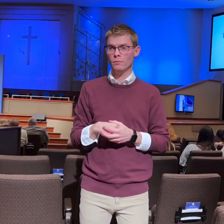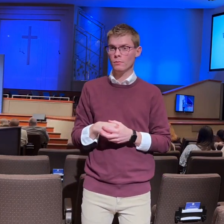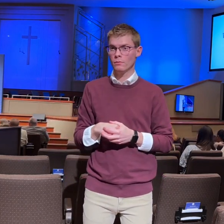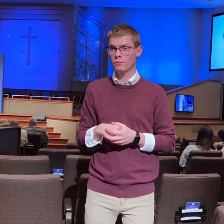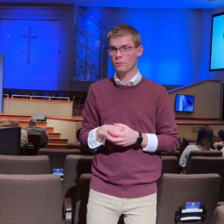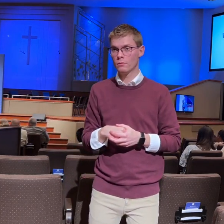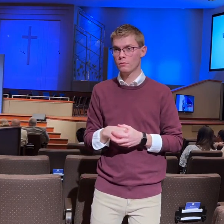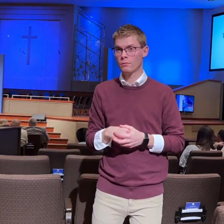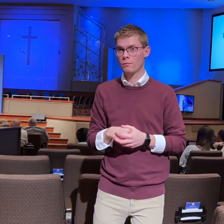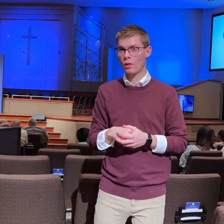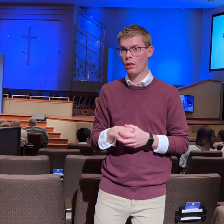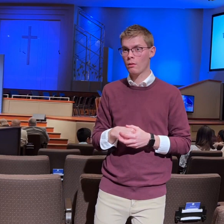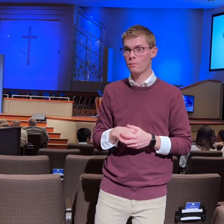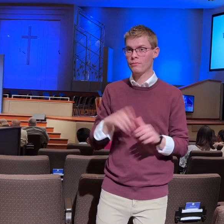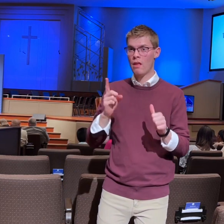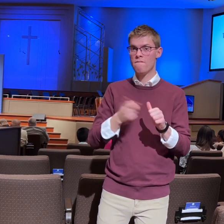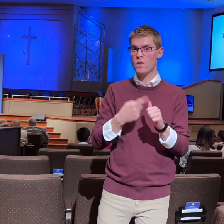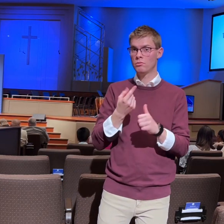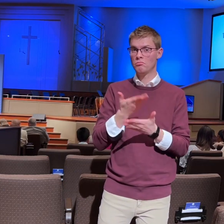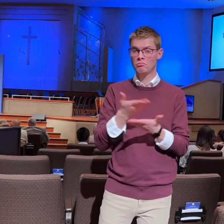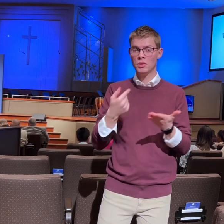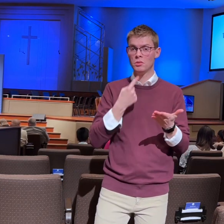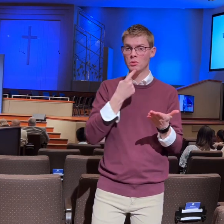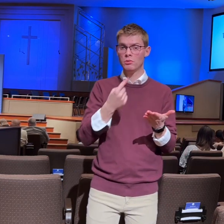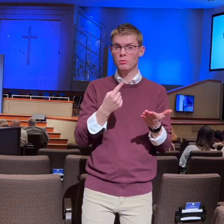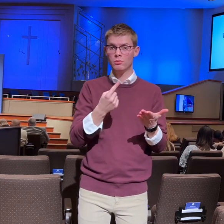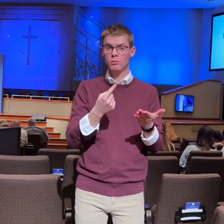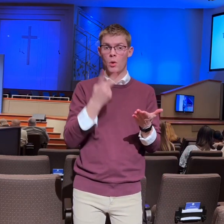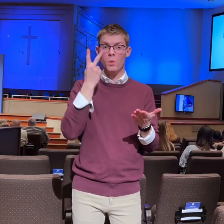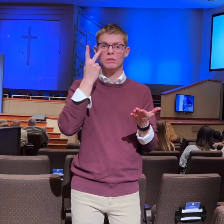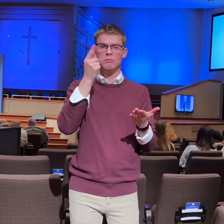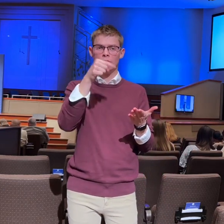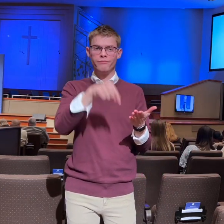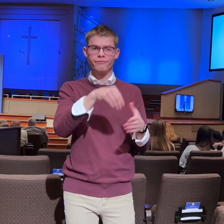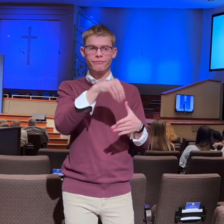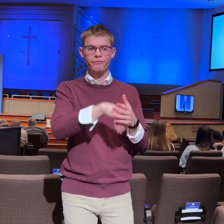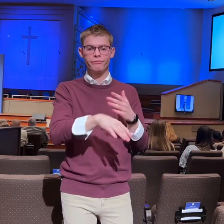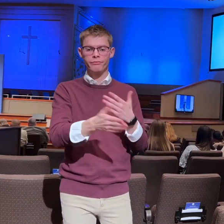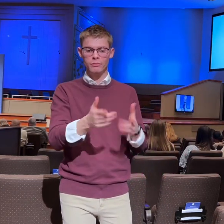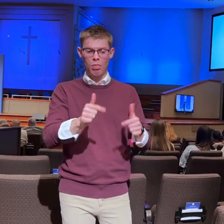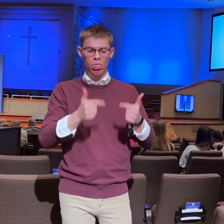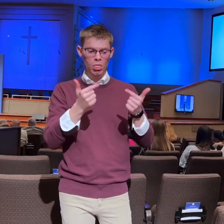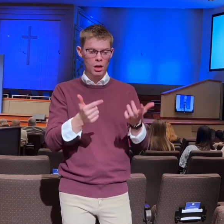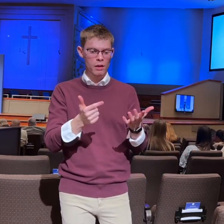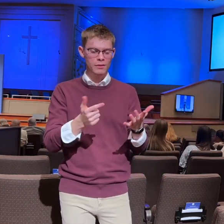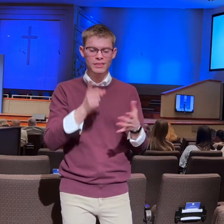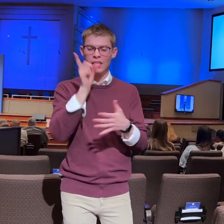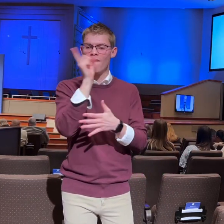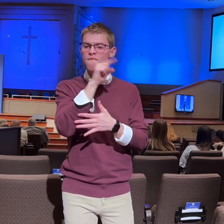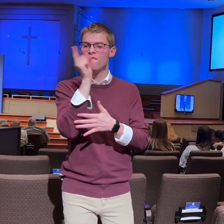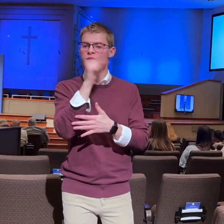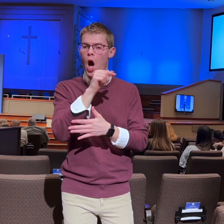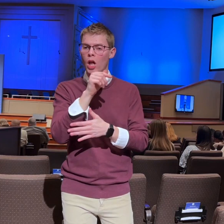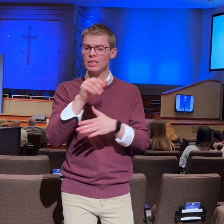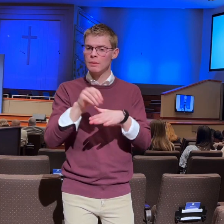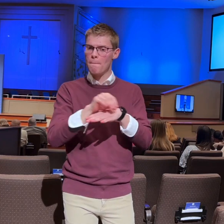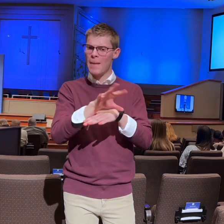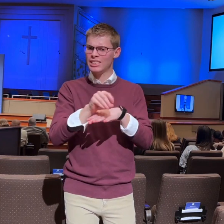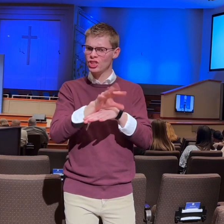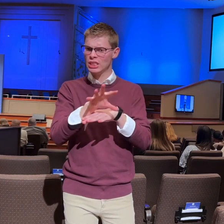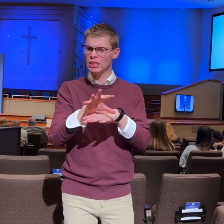in the apostate life is false messages. False messages. Religious lies.